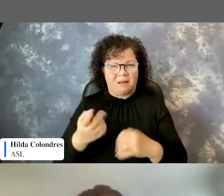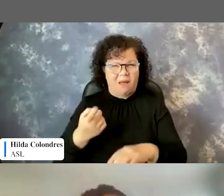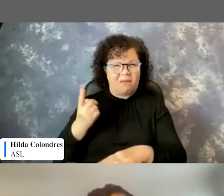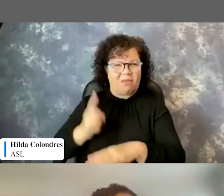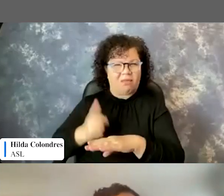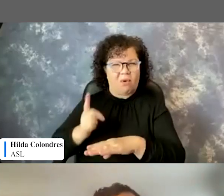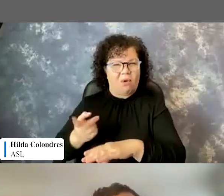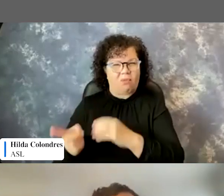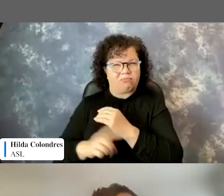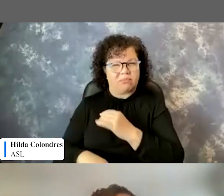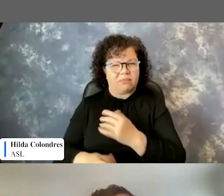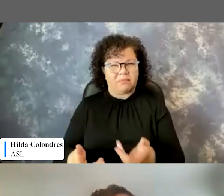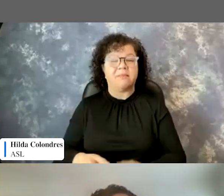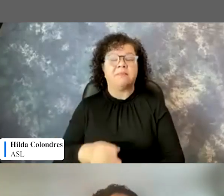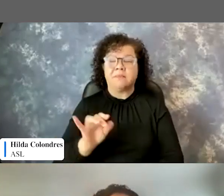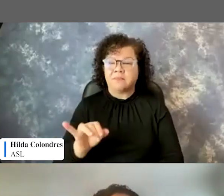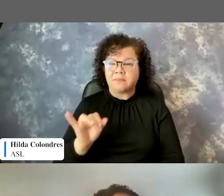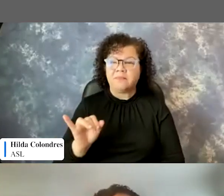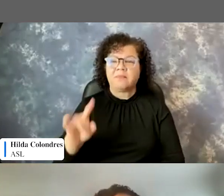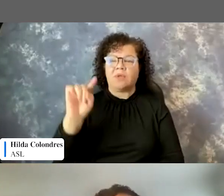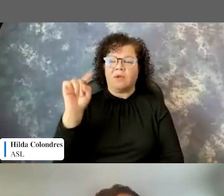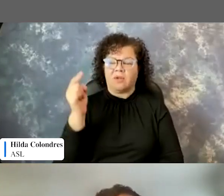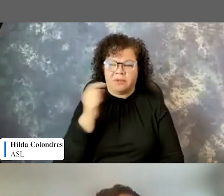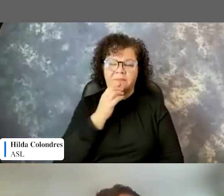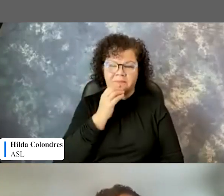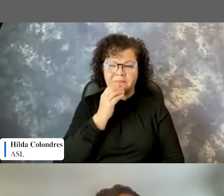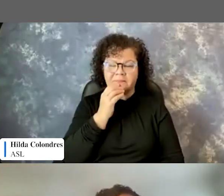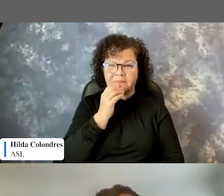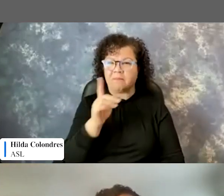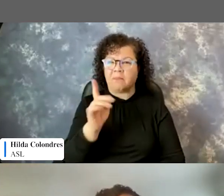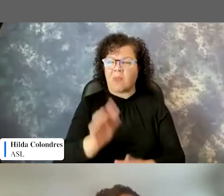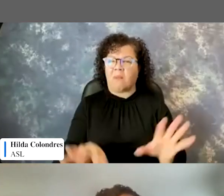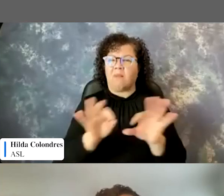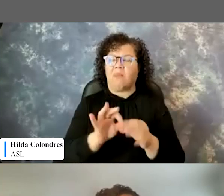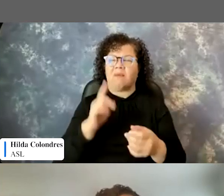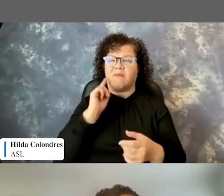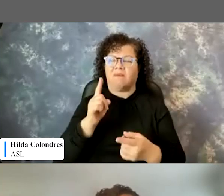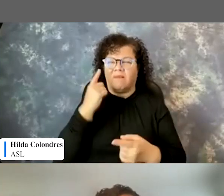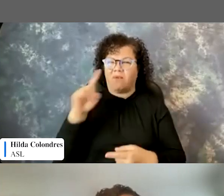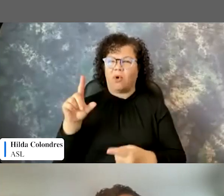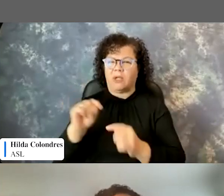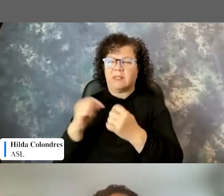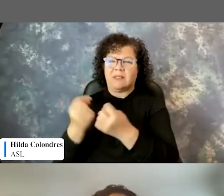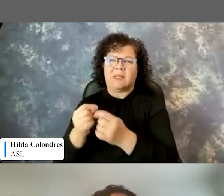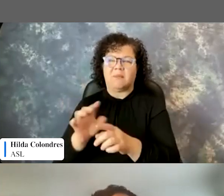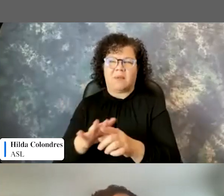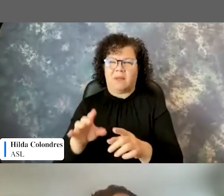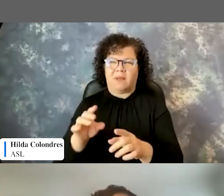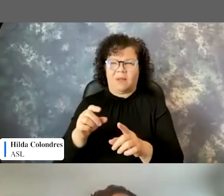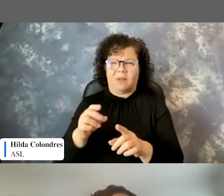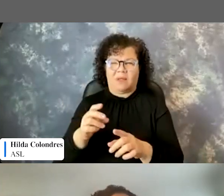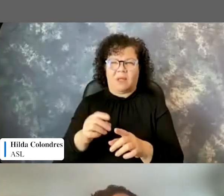question. First of all, it's important for our team to know that assessment is not